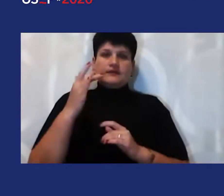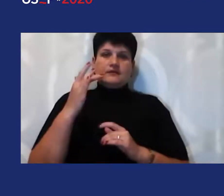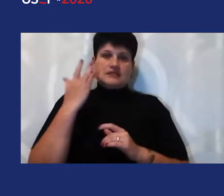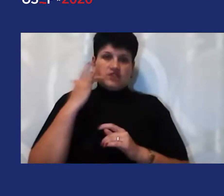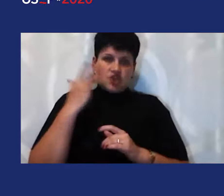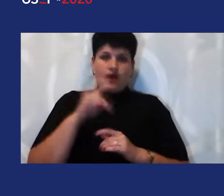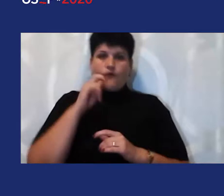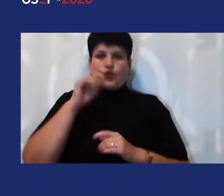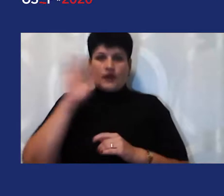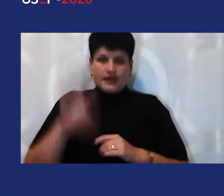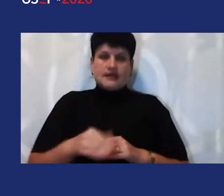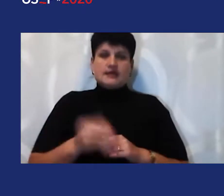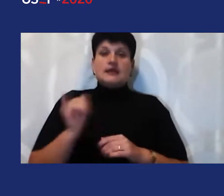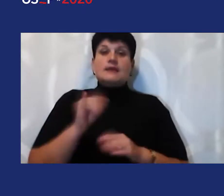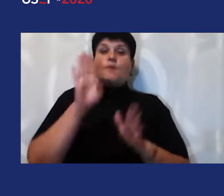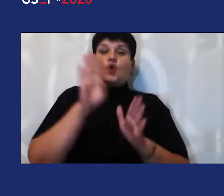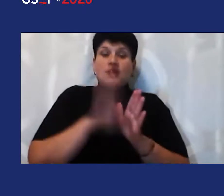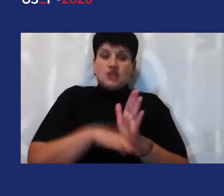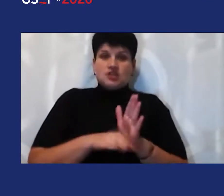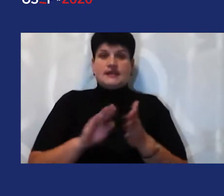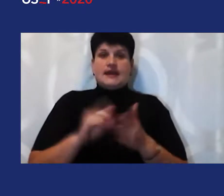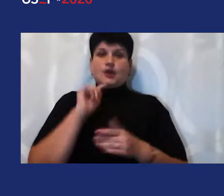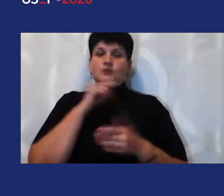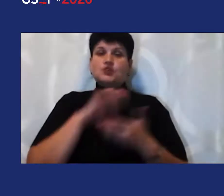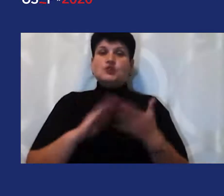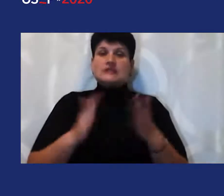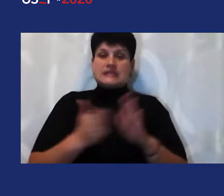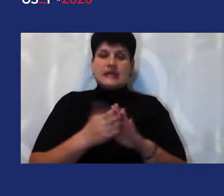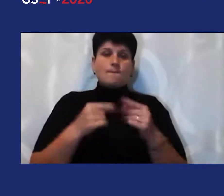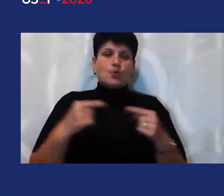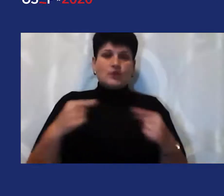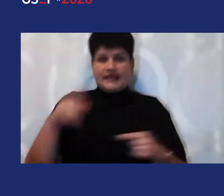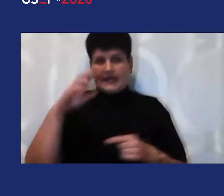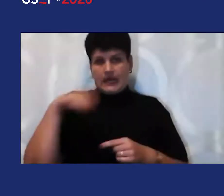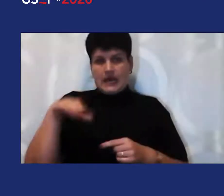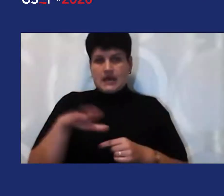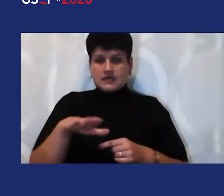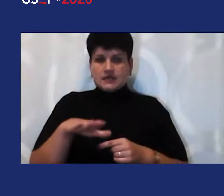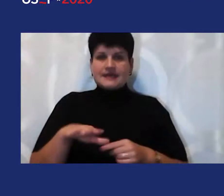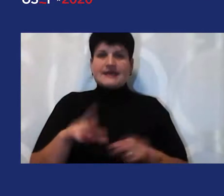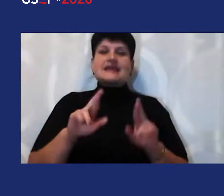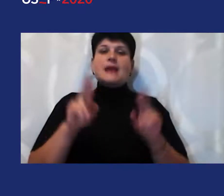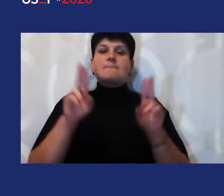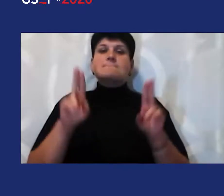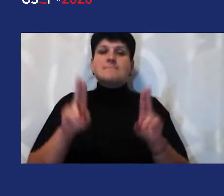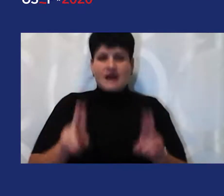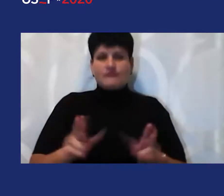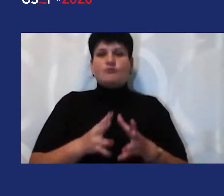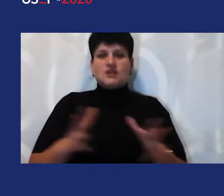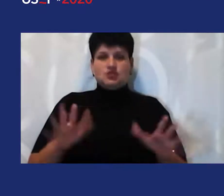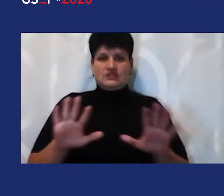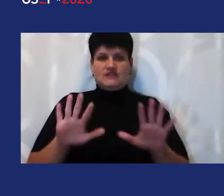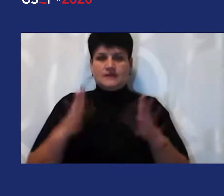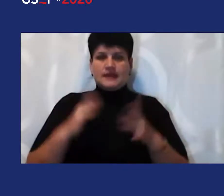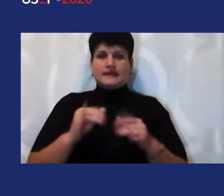economies both in Ukraine and in the US. But the deterioration of the economic life in any country,